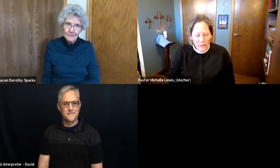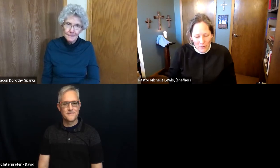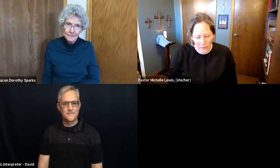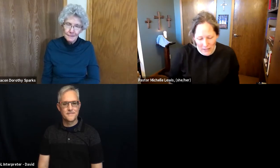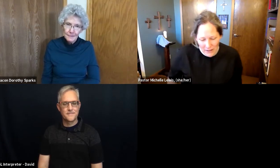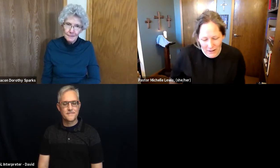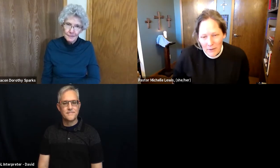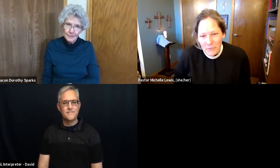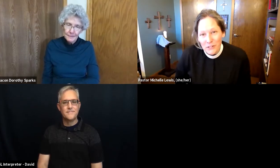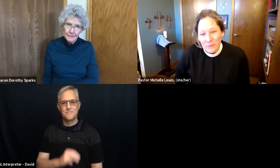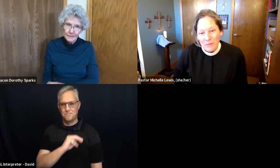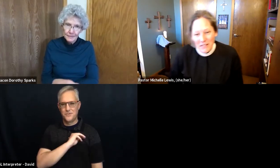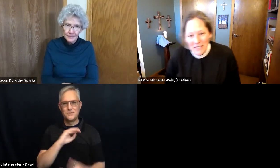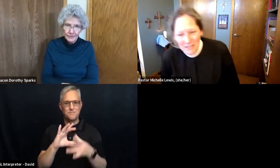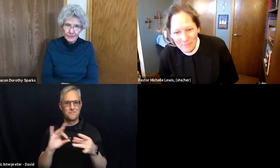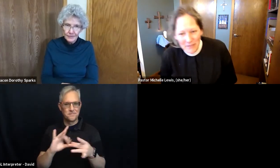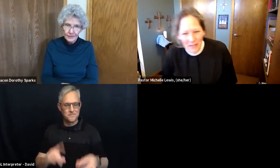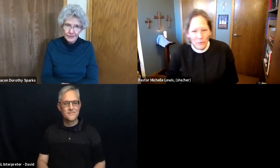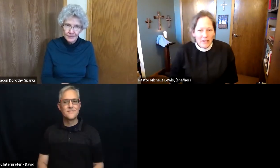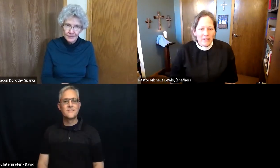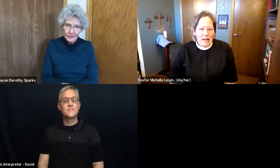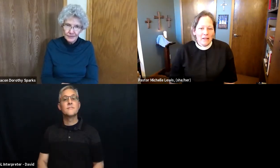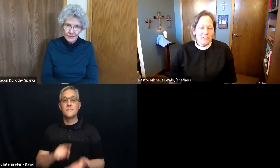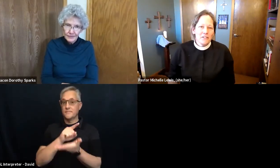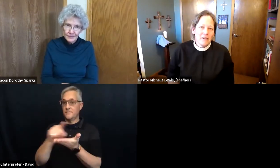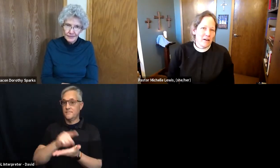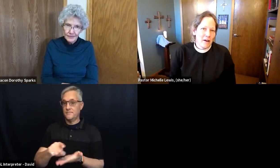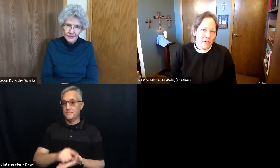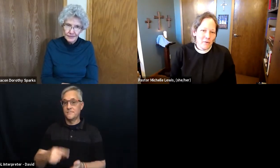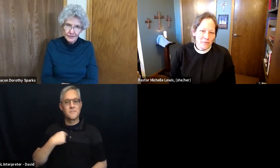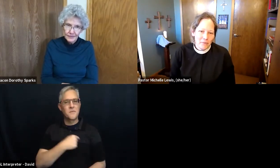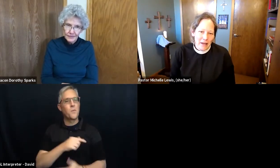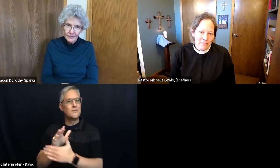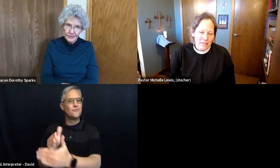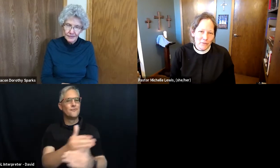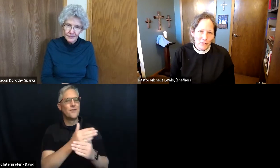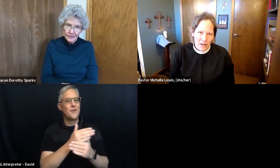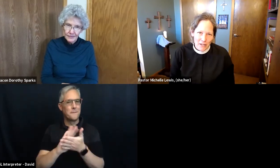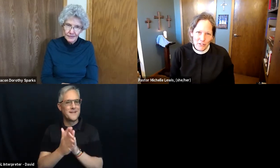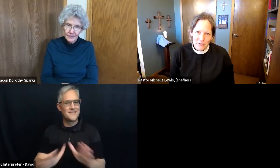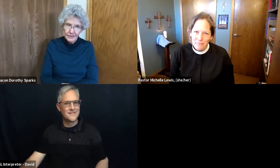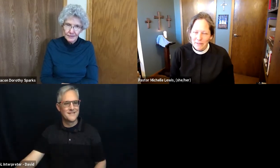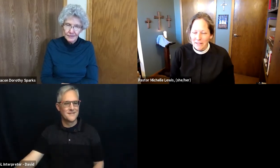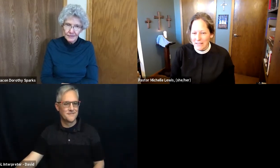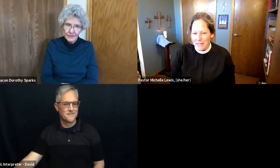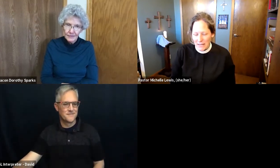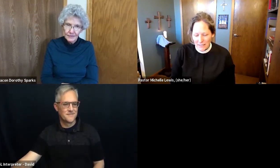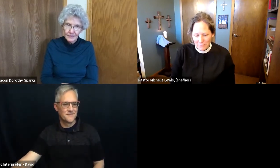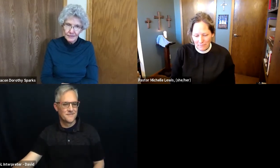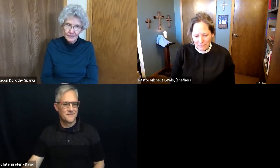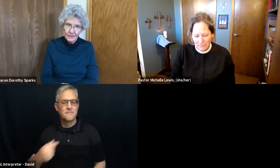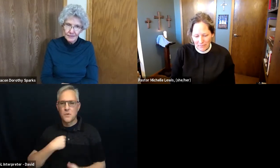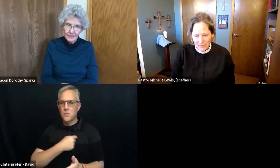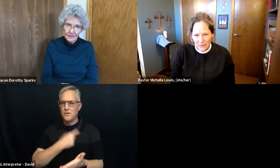Each week we share the peace and we acknowledge how life is so strange these